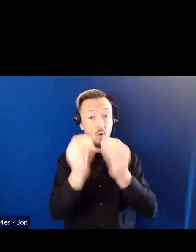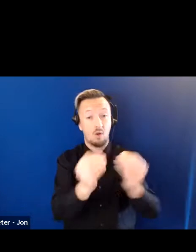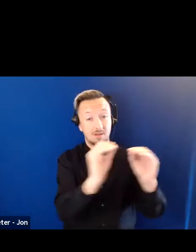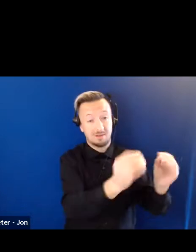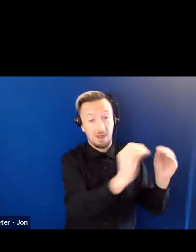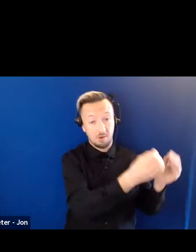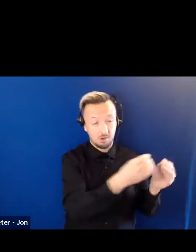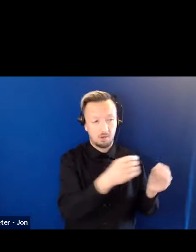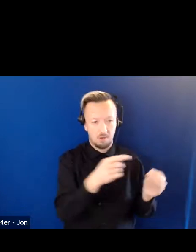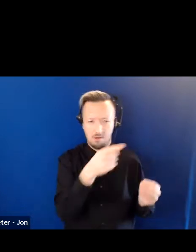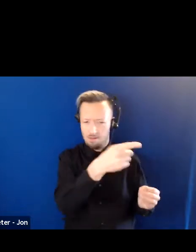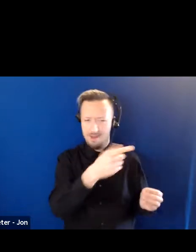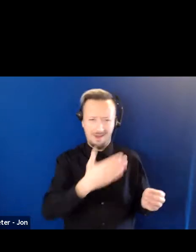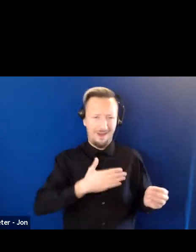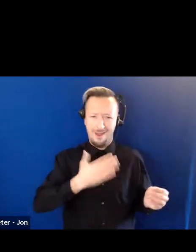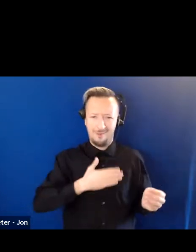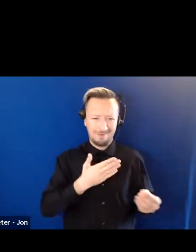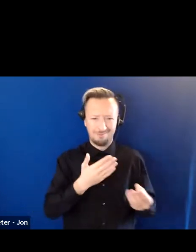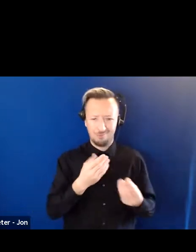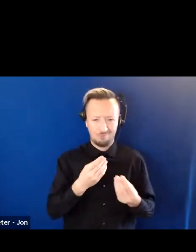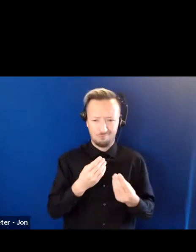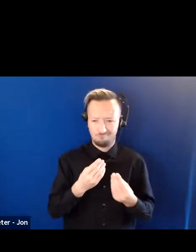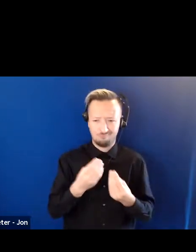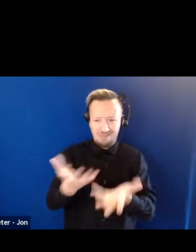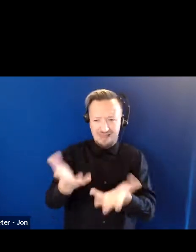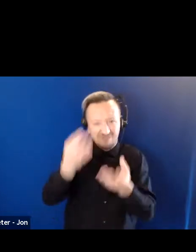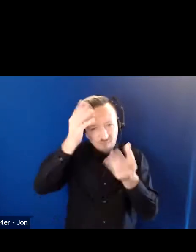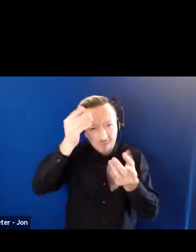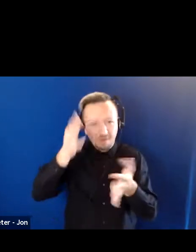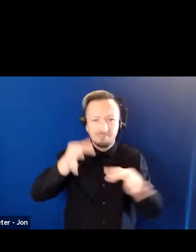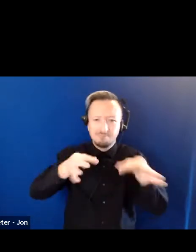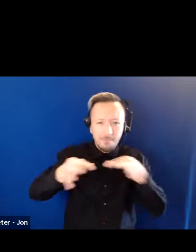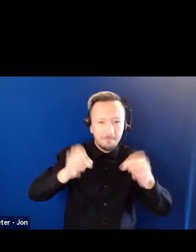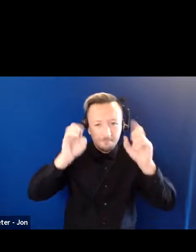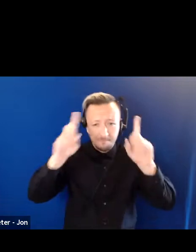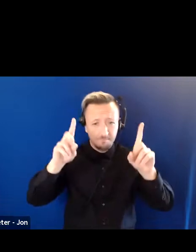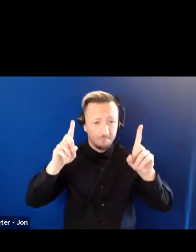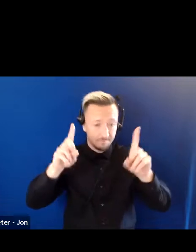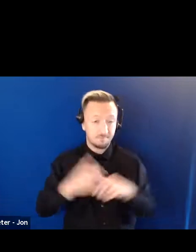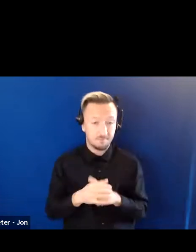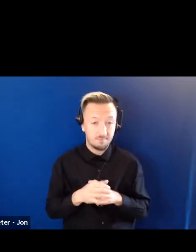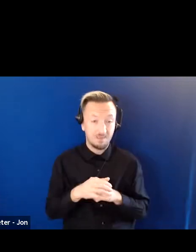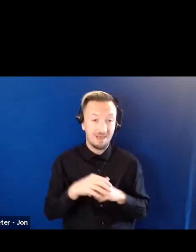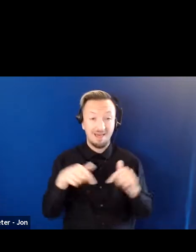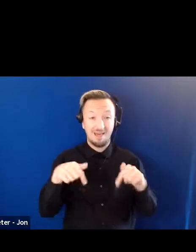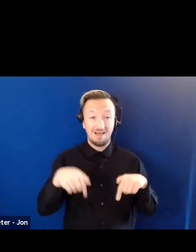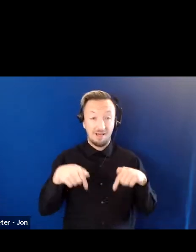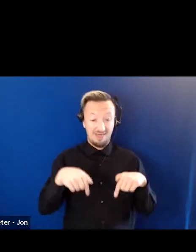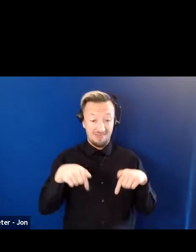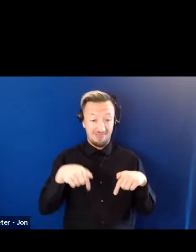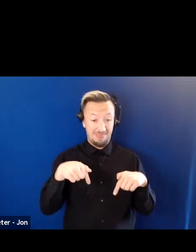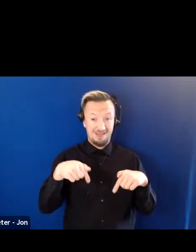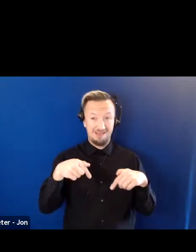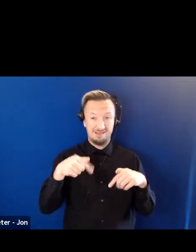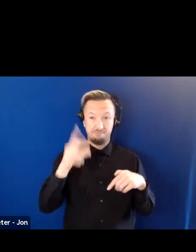that will be helpful in learning. This is going to be a process that does not happen overnight.